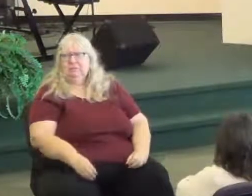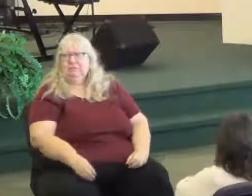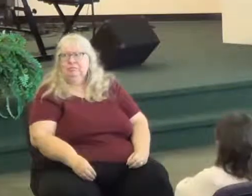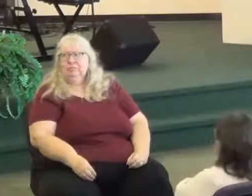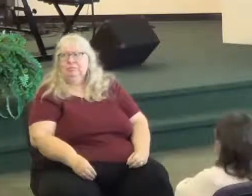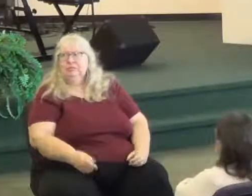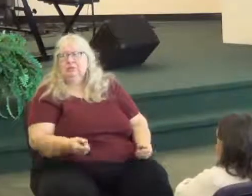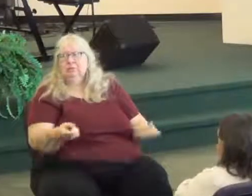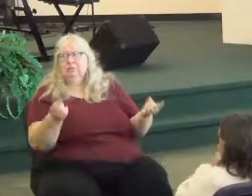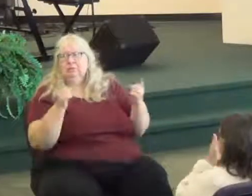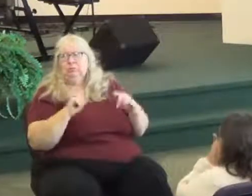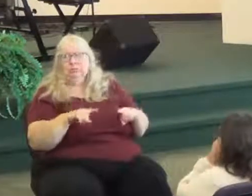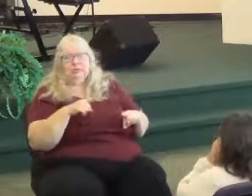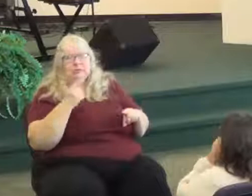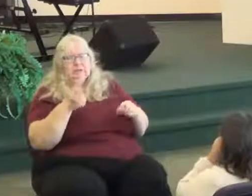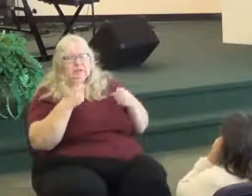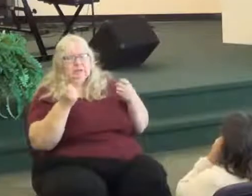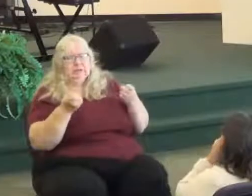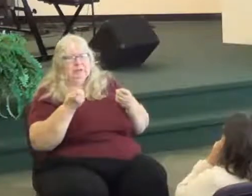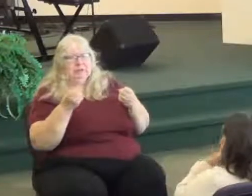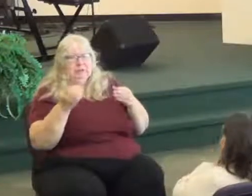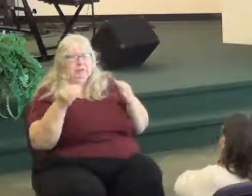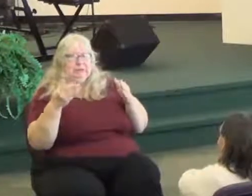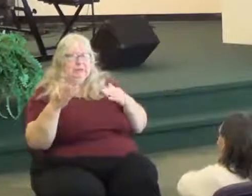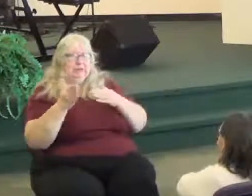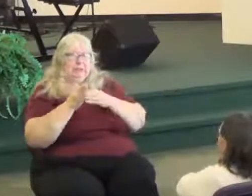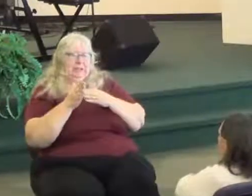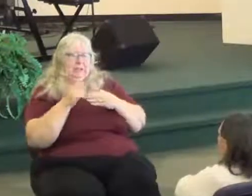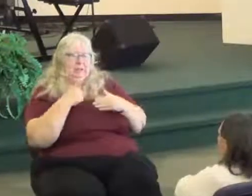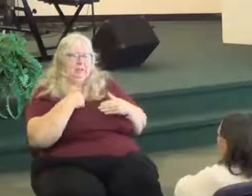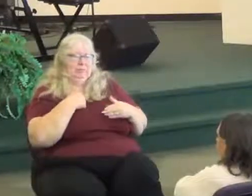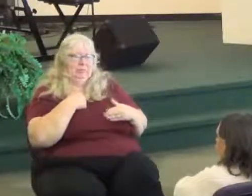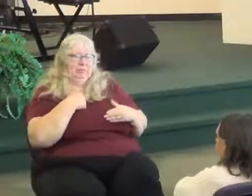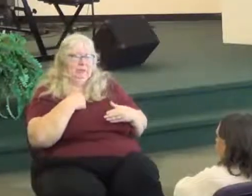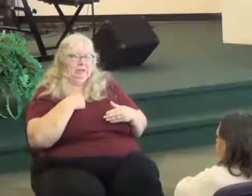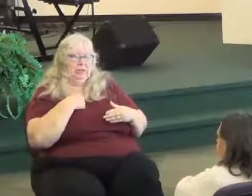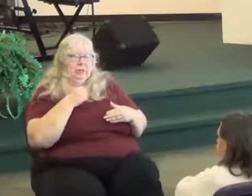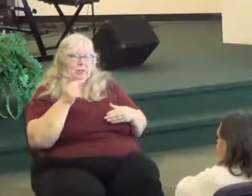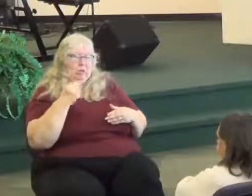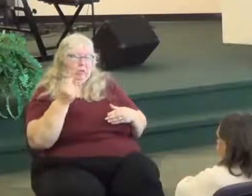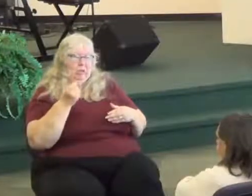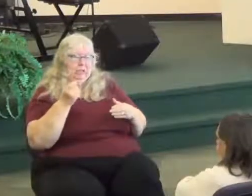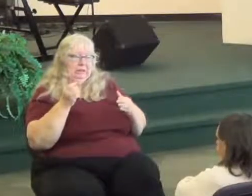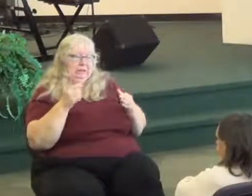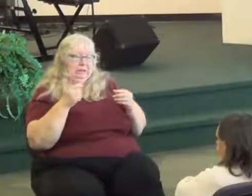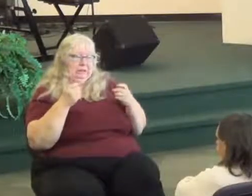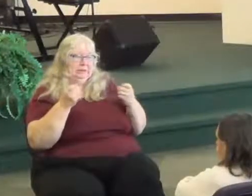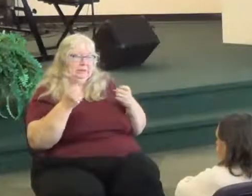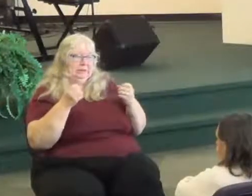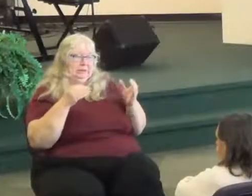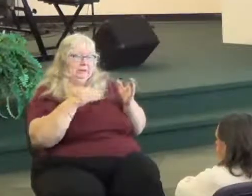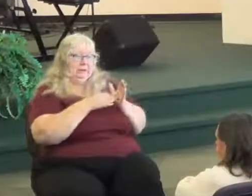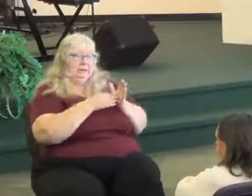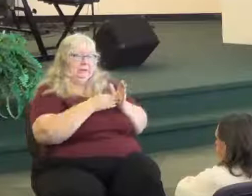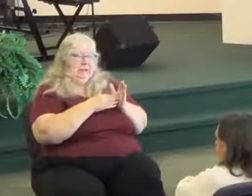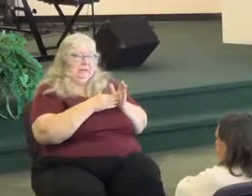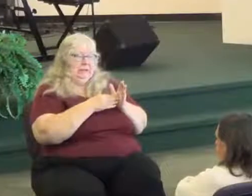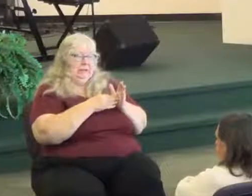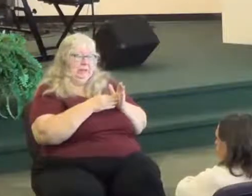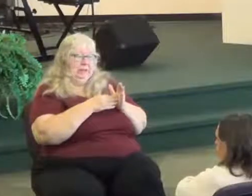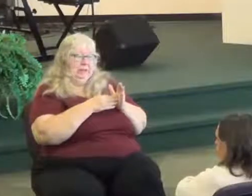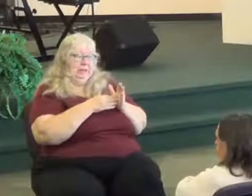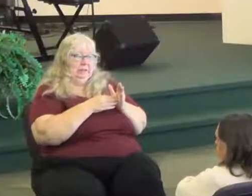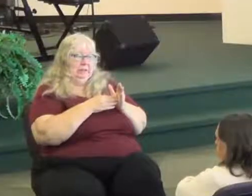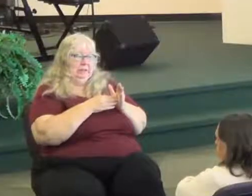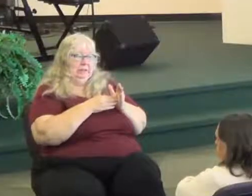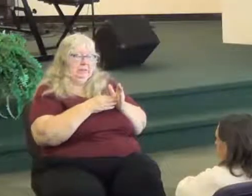See, when somebody sins against me, or if I sin against somebody, I don't care if you forgive me. I care if that person forgives me because my